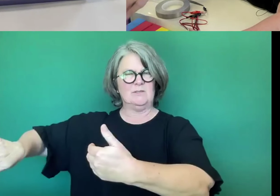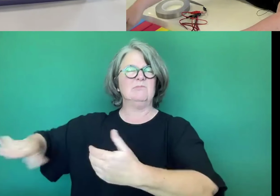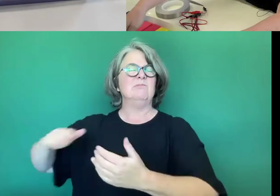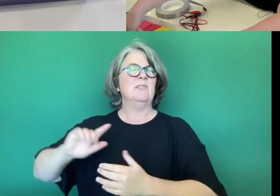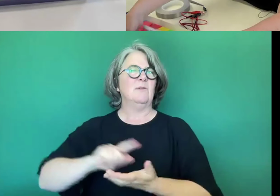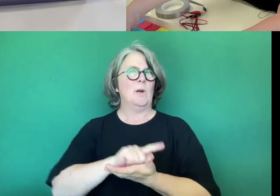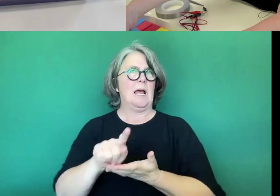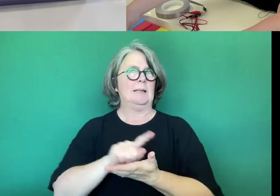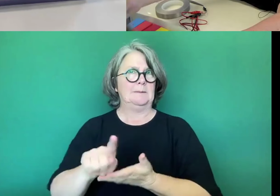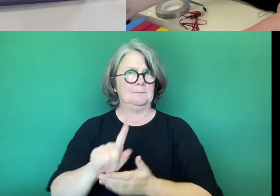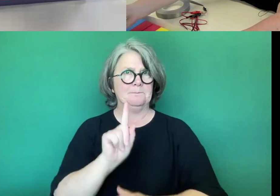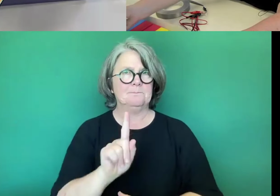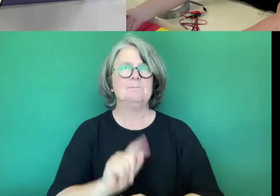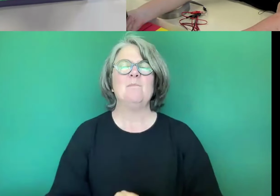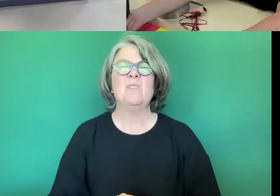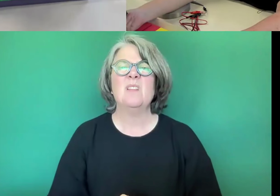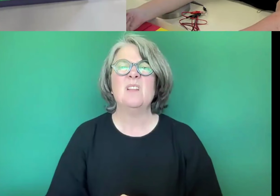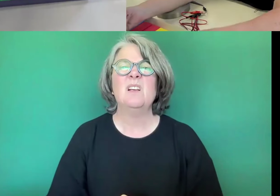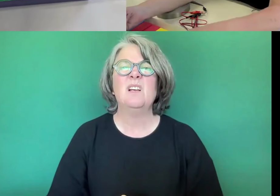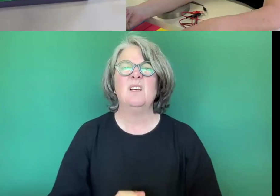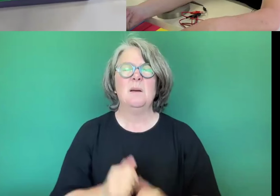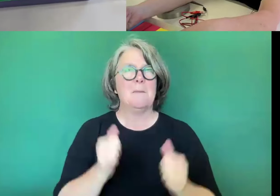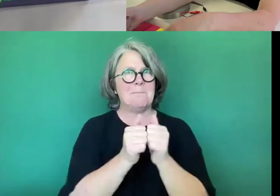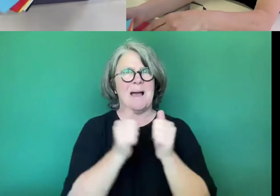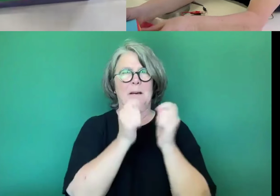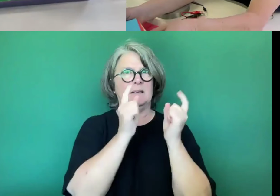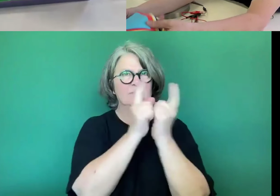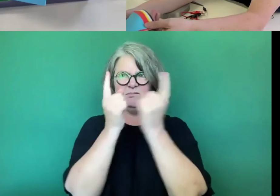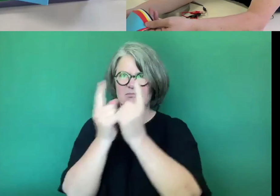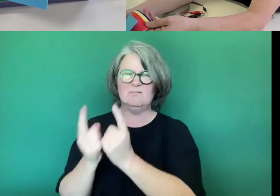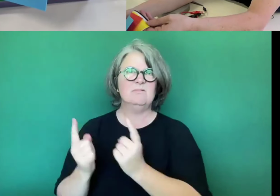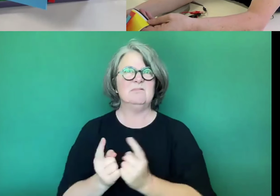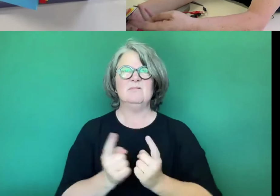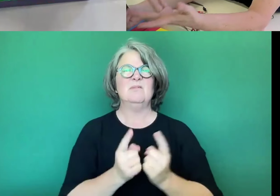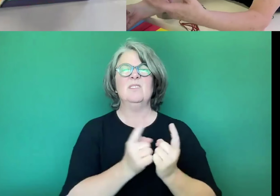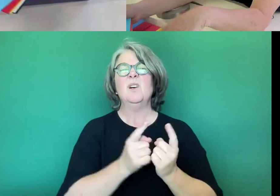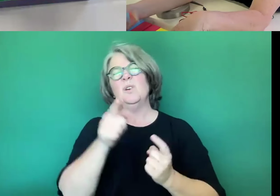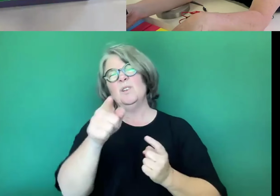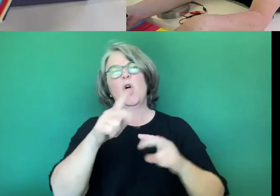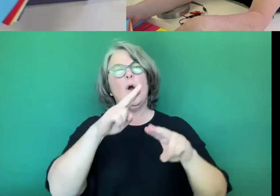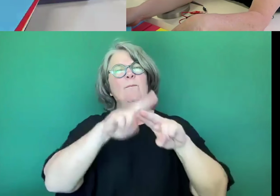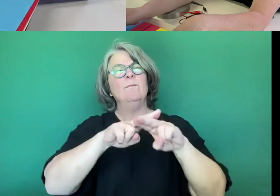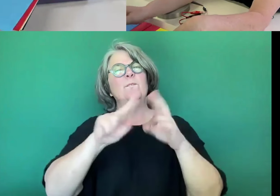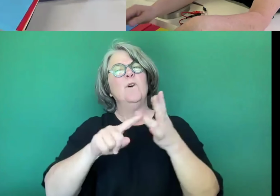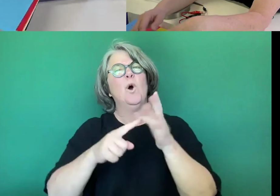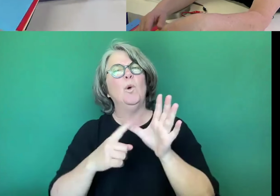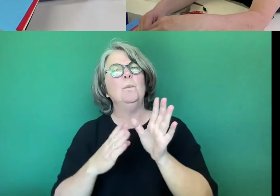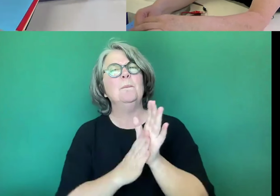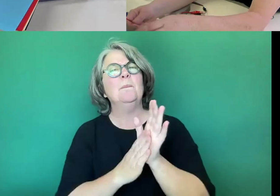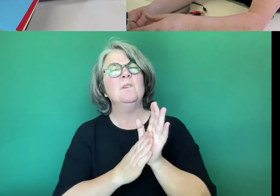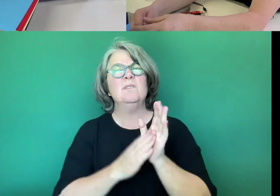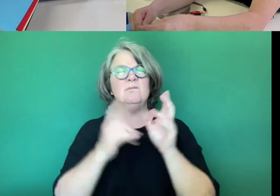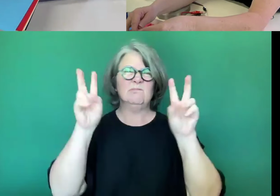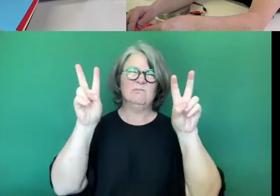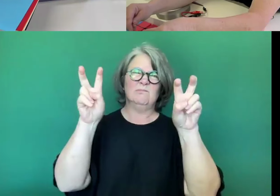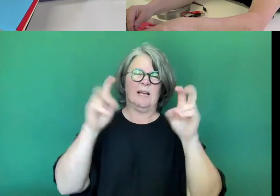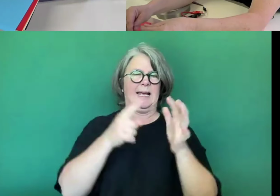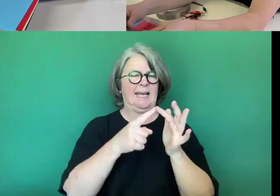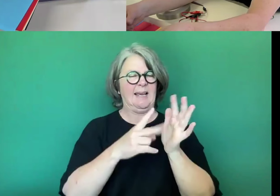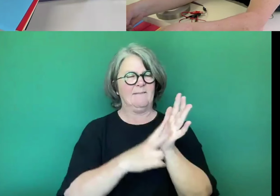that. And then we have some sheets of EVA foam. This is just for decorating stuff.